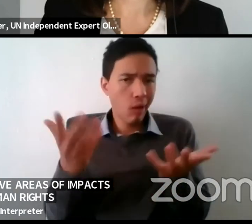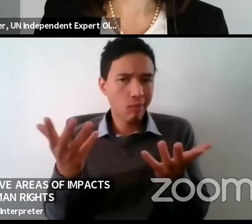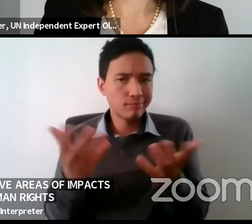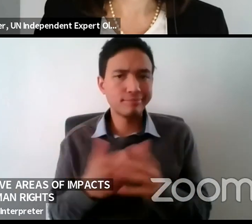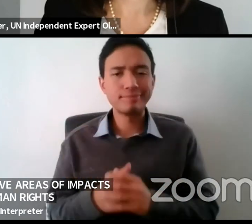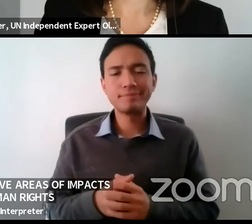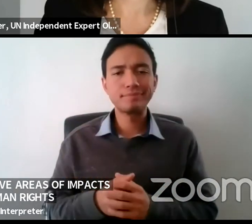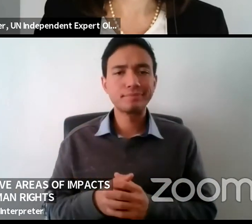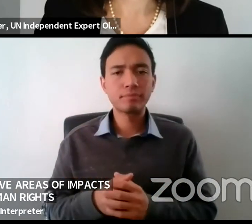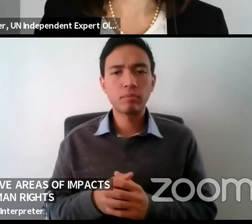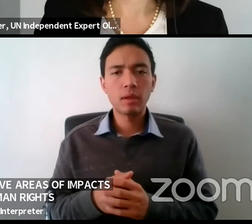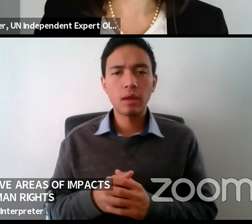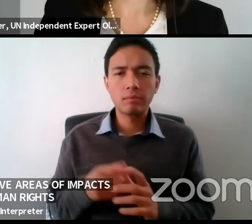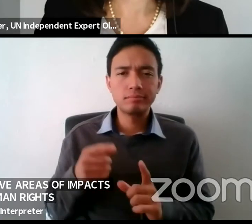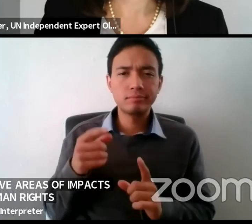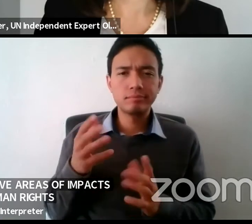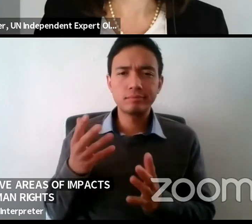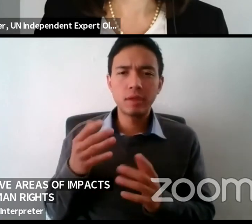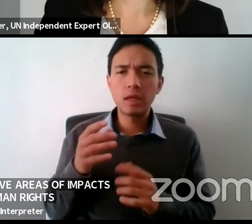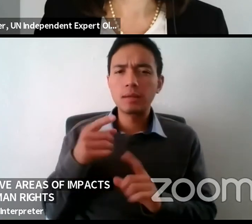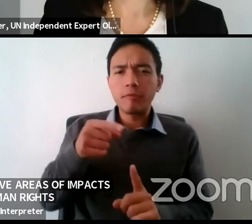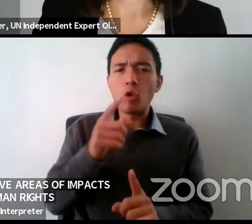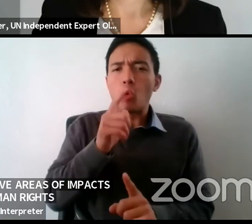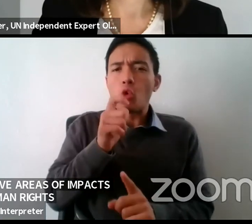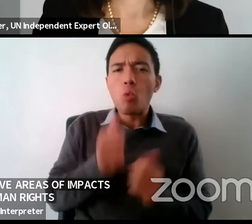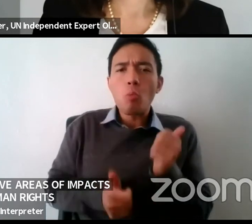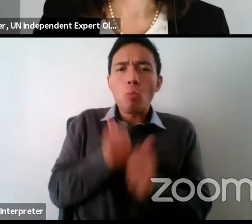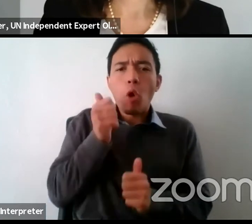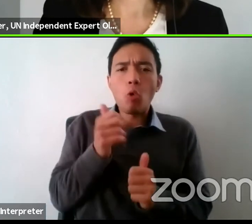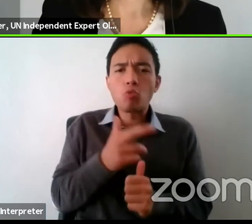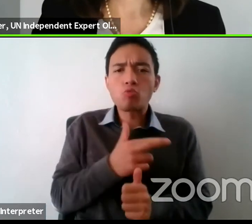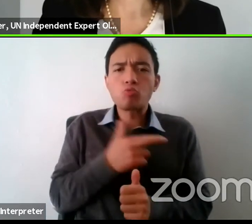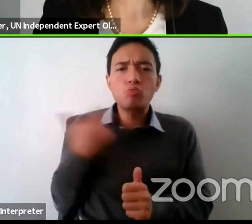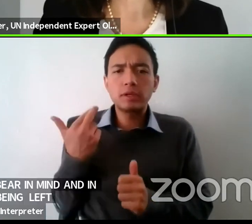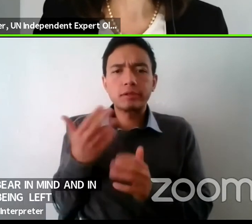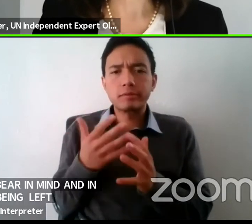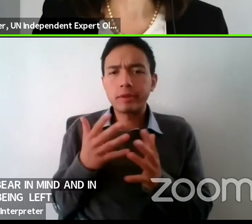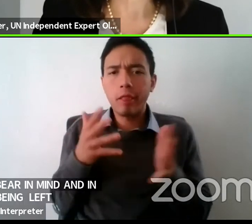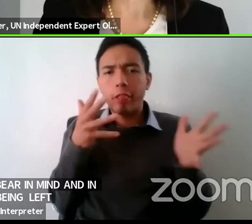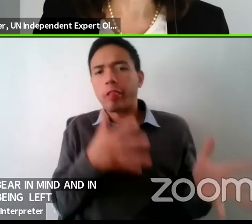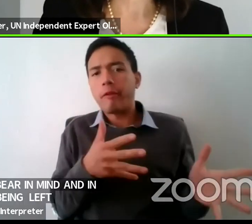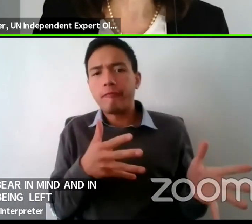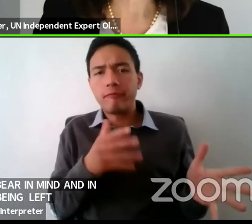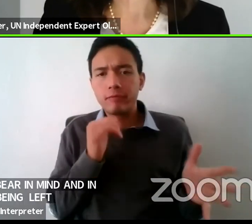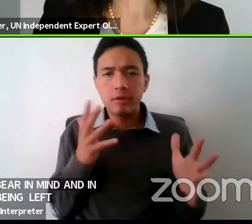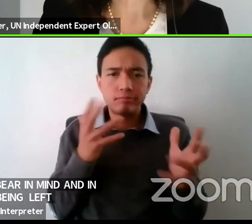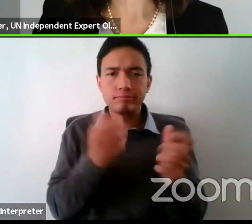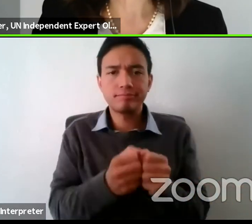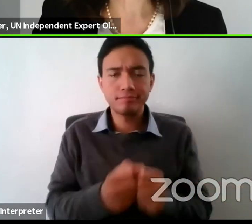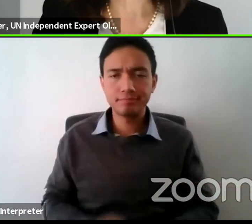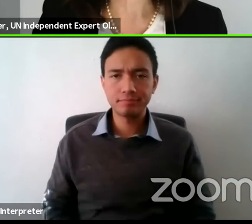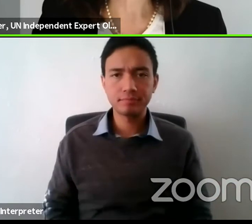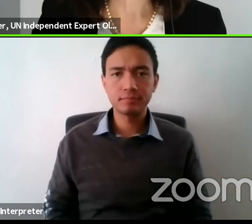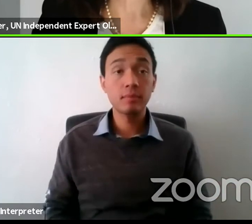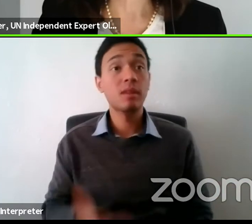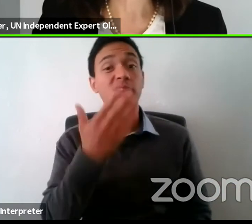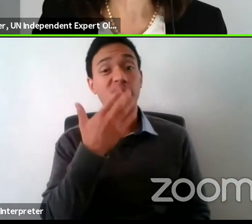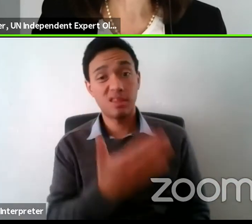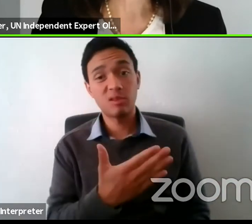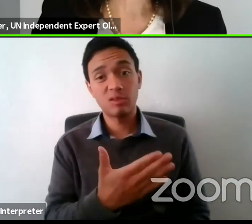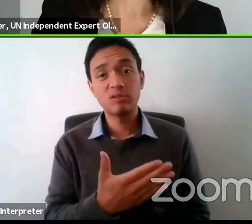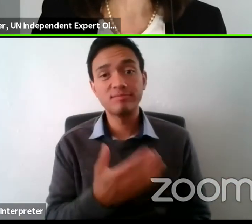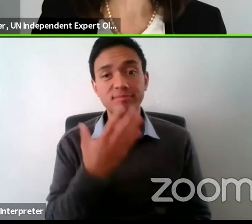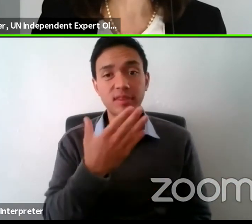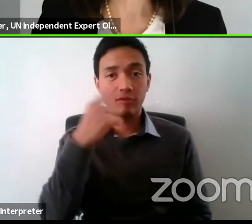particular is most at risk of being left behind? Thank you, Ursula, also for the warm welcome. And let me also reiterate that